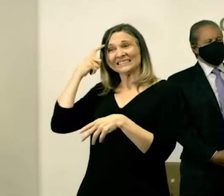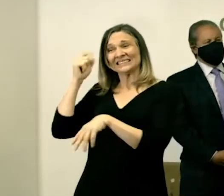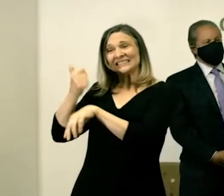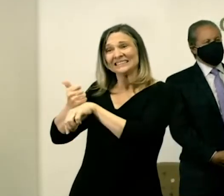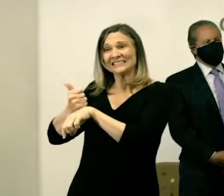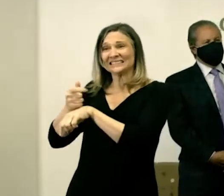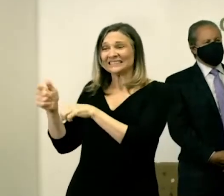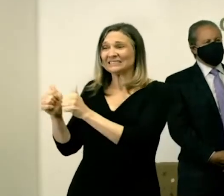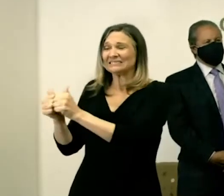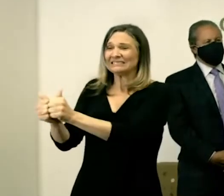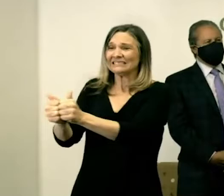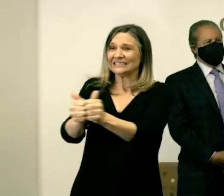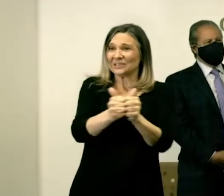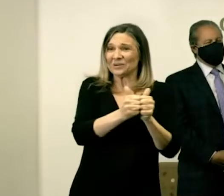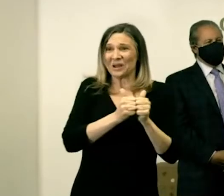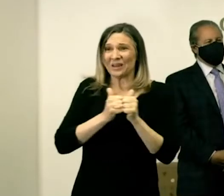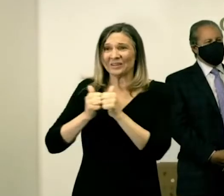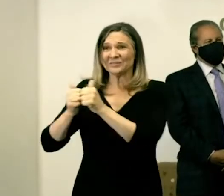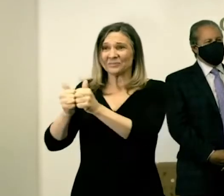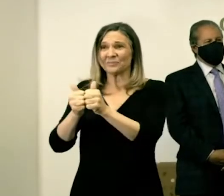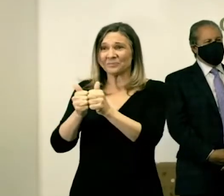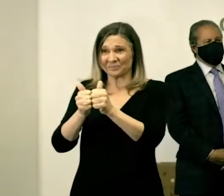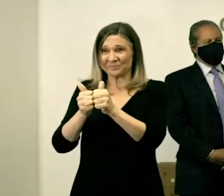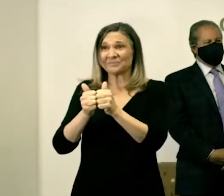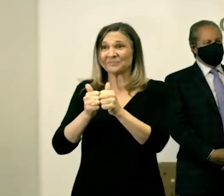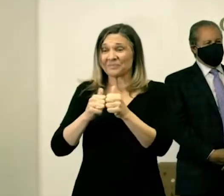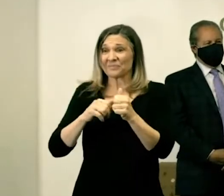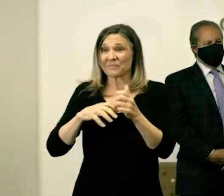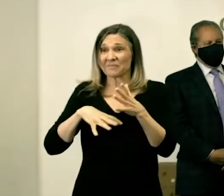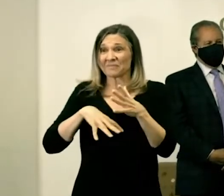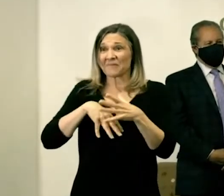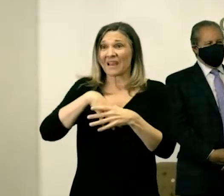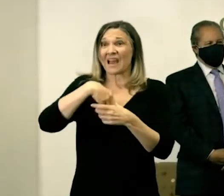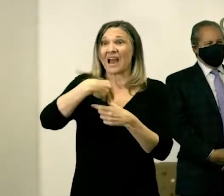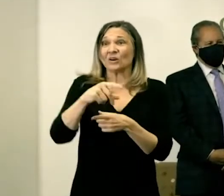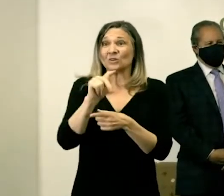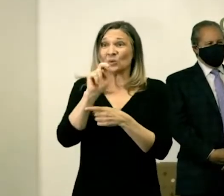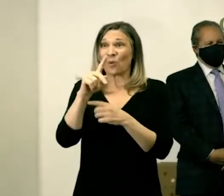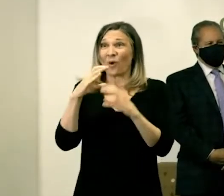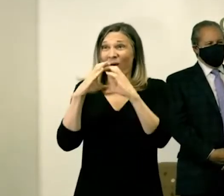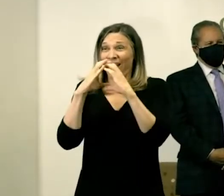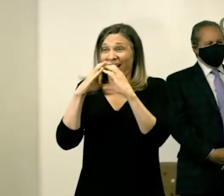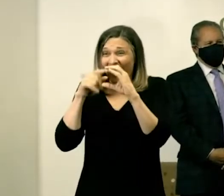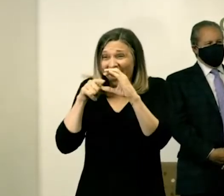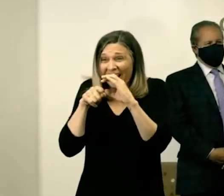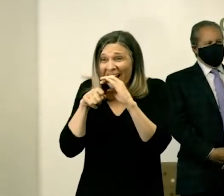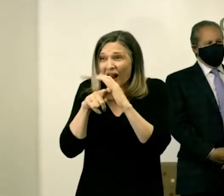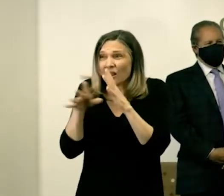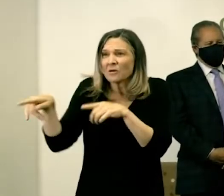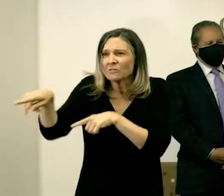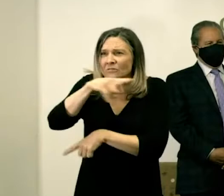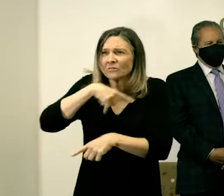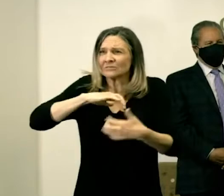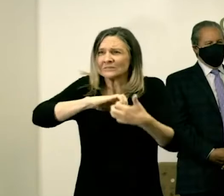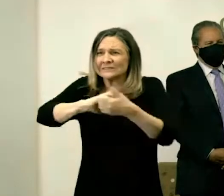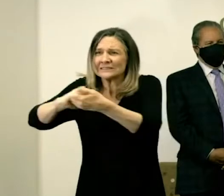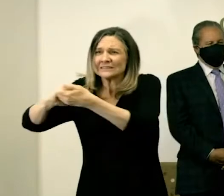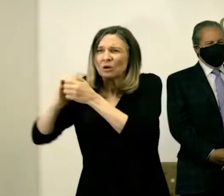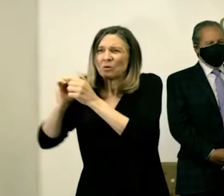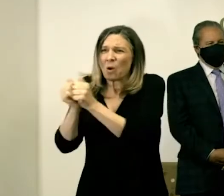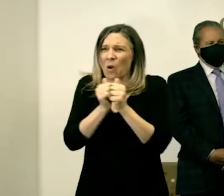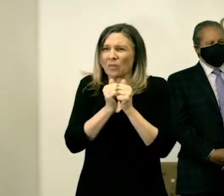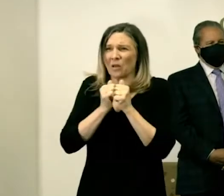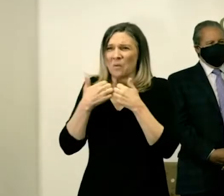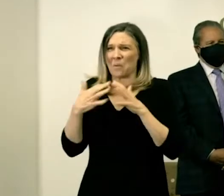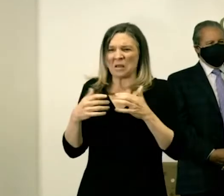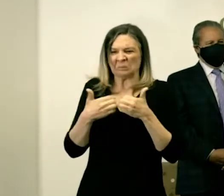together. Because when we come out of this tunnel, I want to come out together. I don't want just certain folks coming out of this tunnel. I want all of us coming out of the tunnel. That's